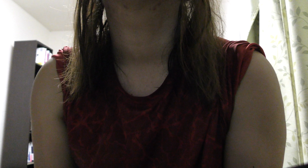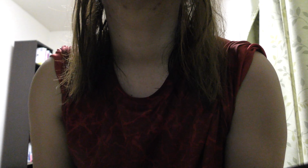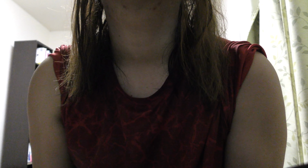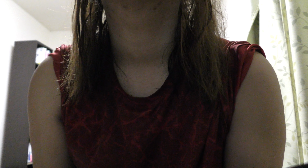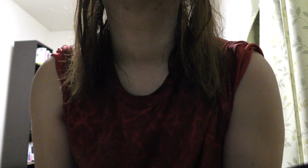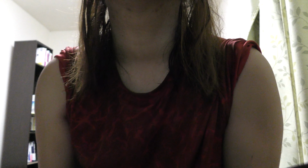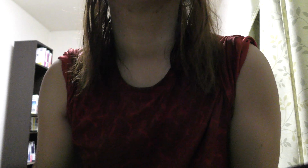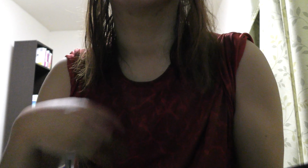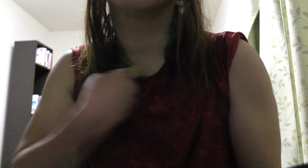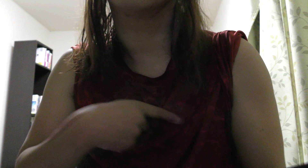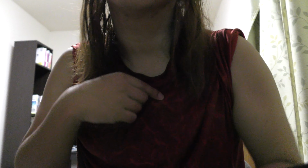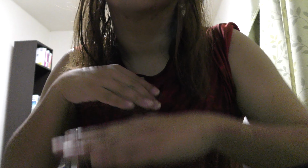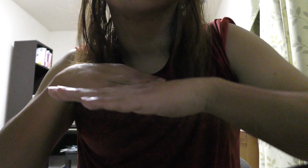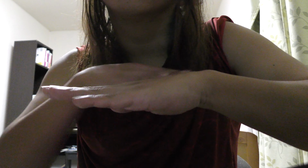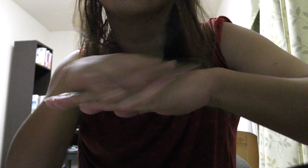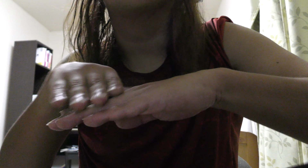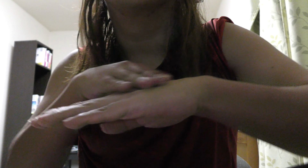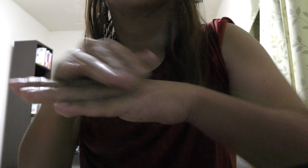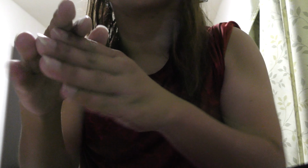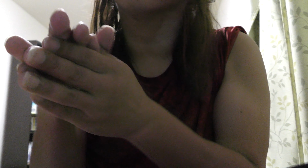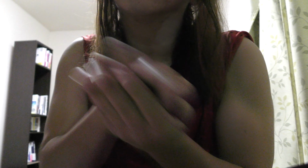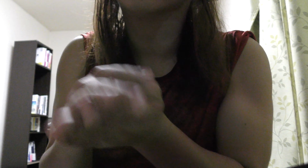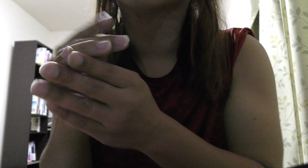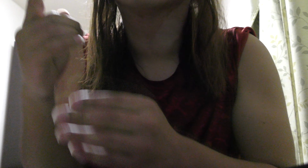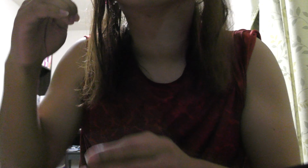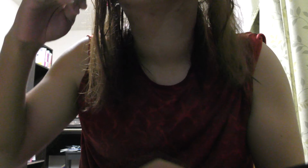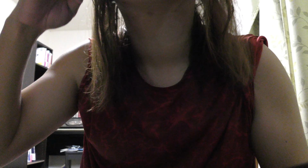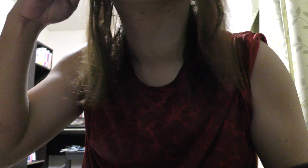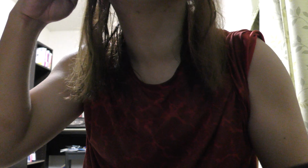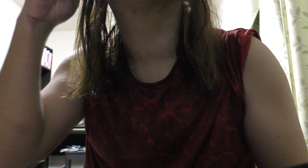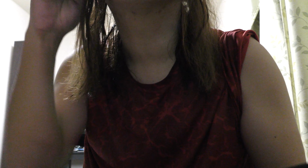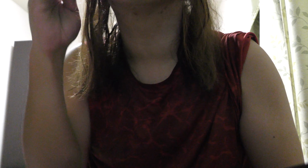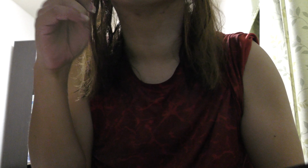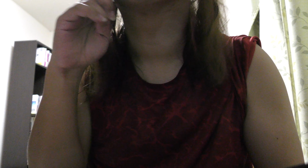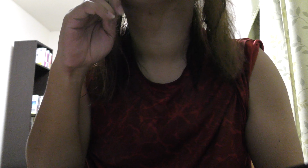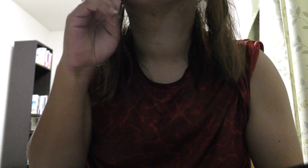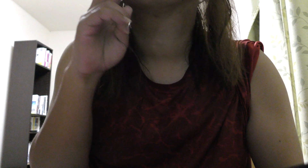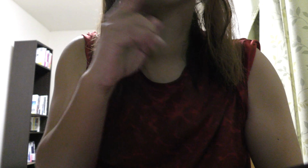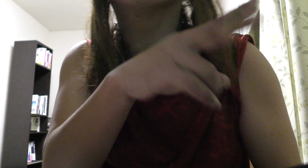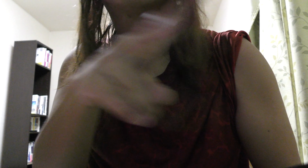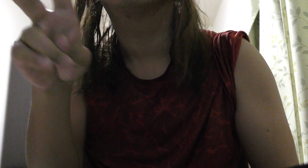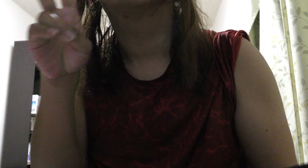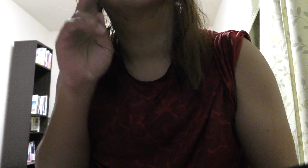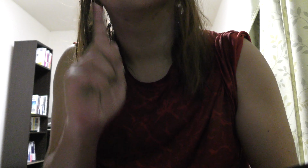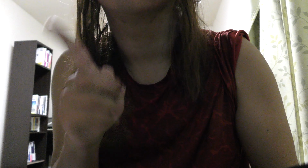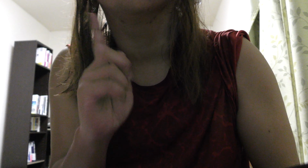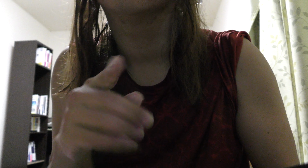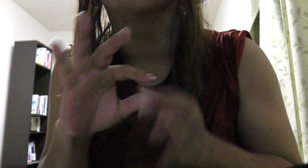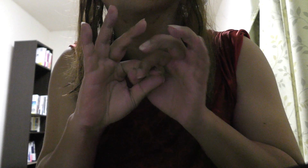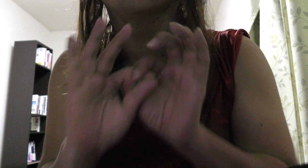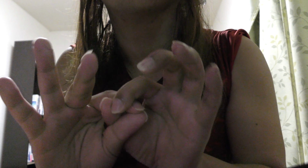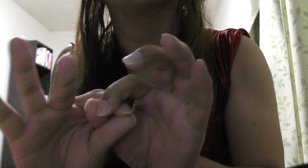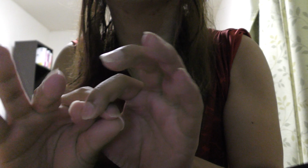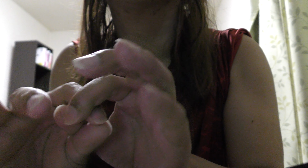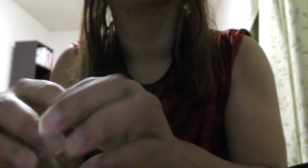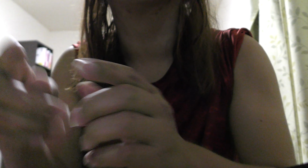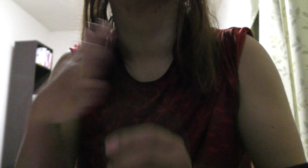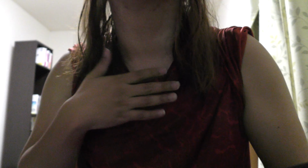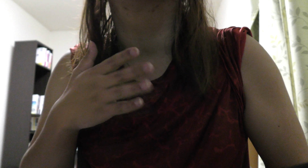Crucify my love, if my love is blind, Crucify